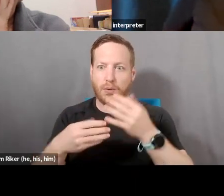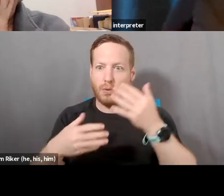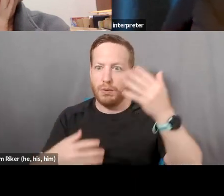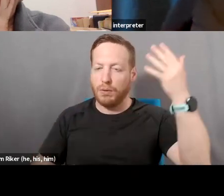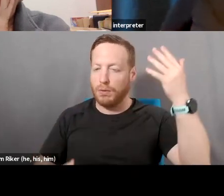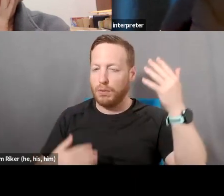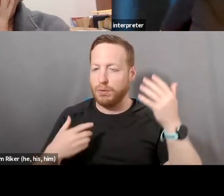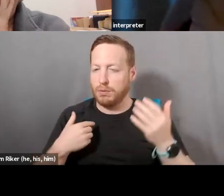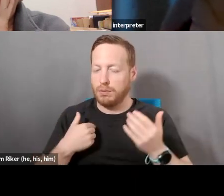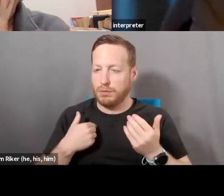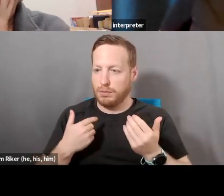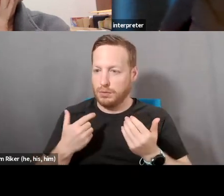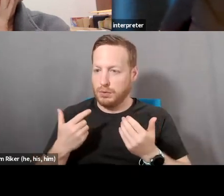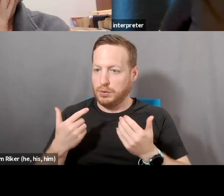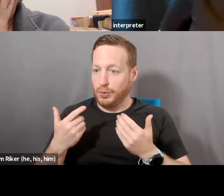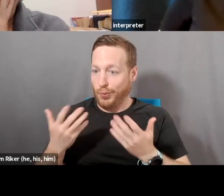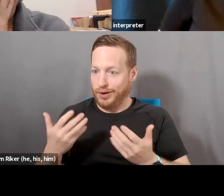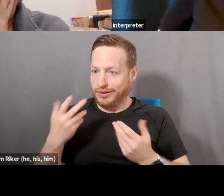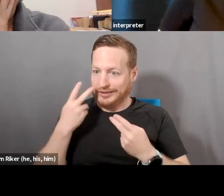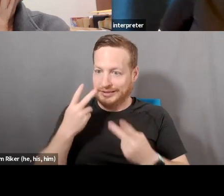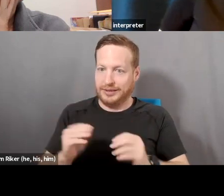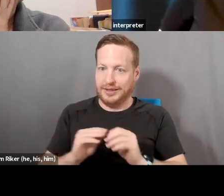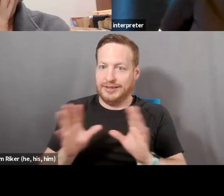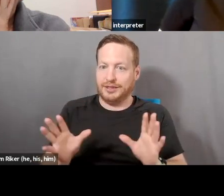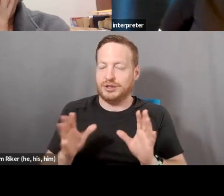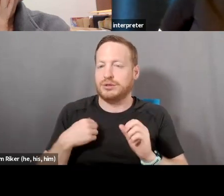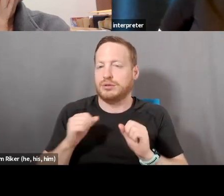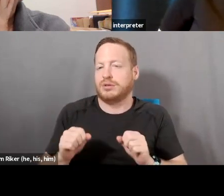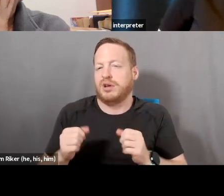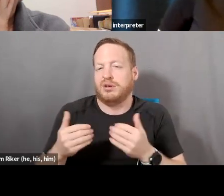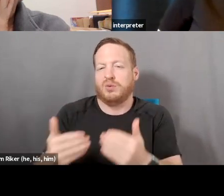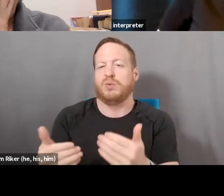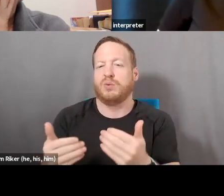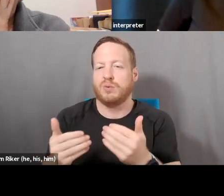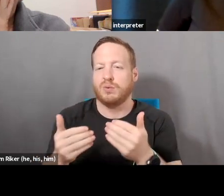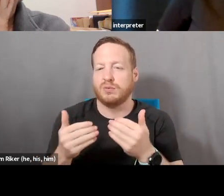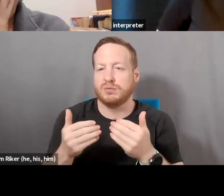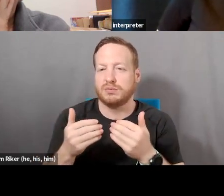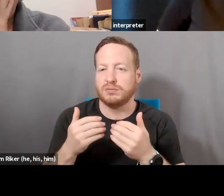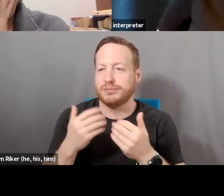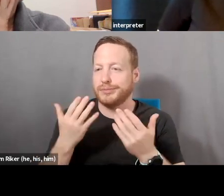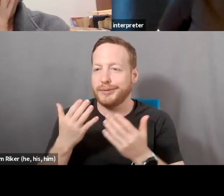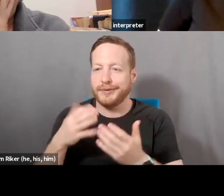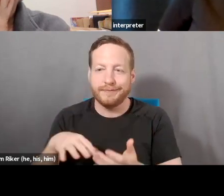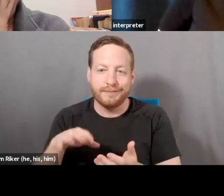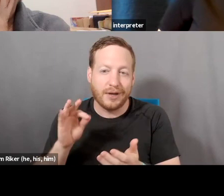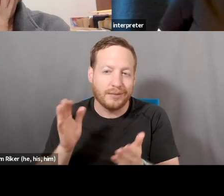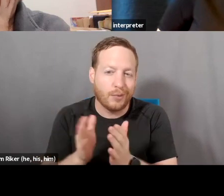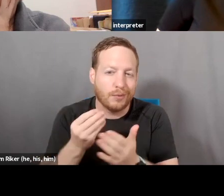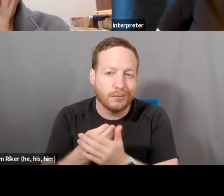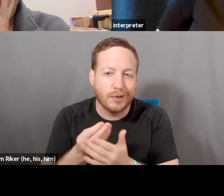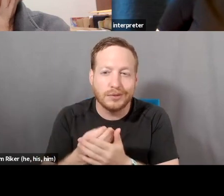wait to find the whole group or know exactly what we want to do clearly. I think we can go